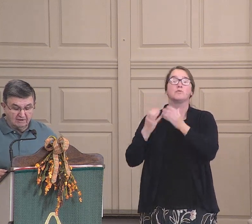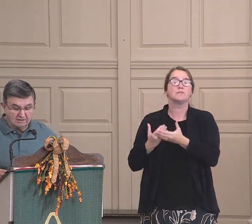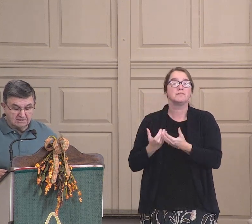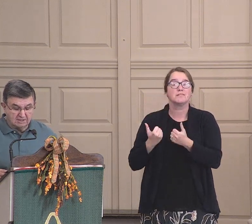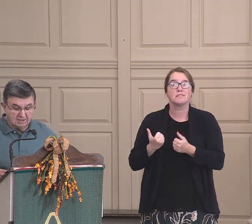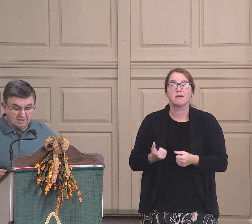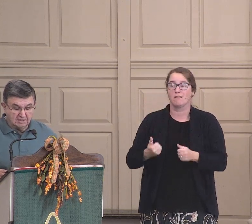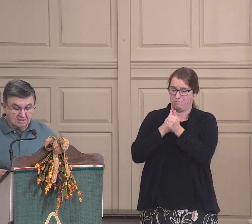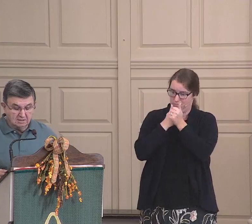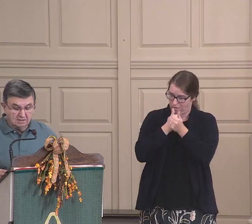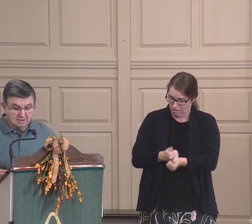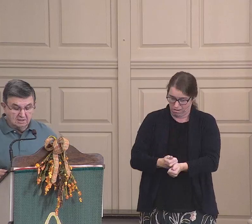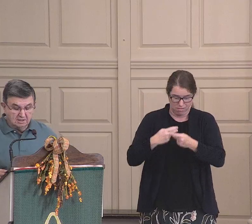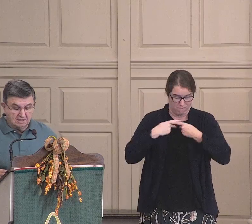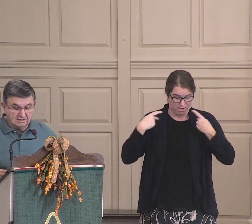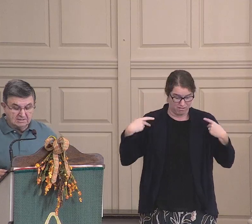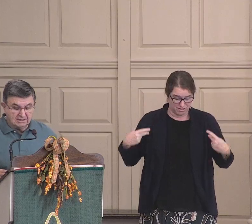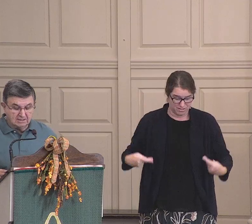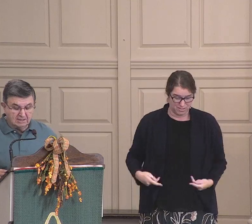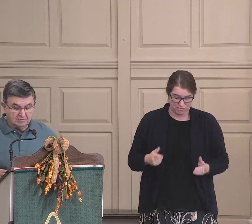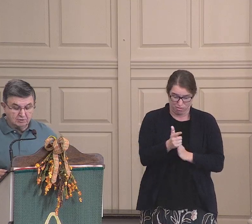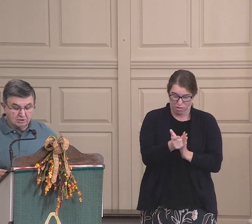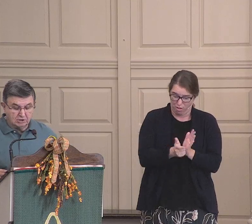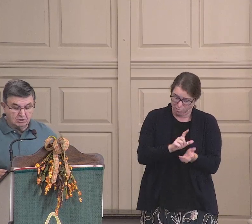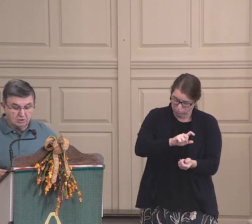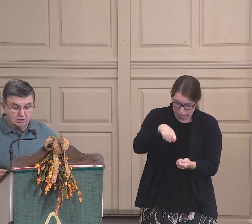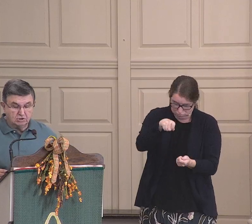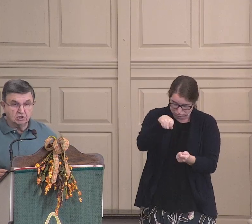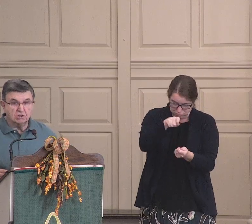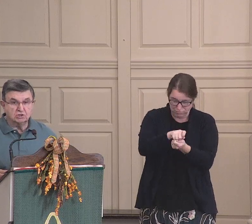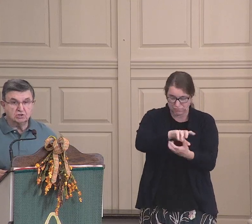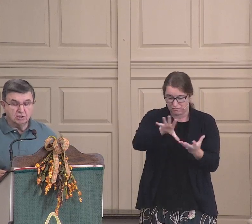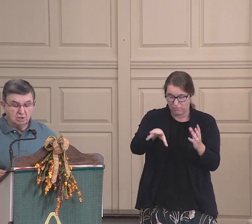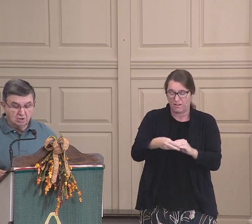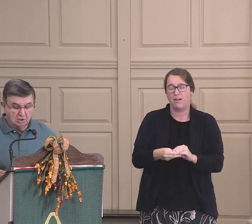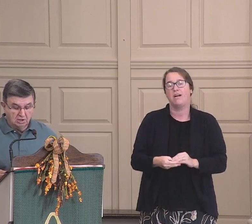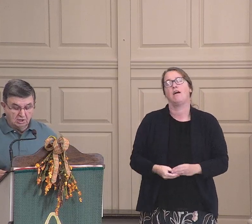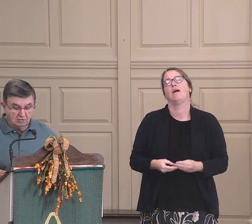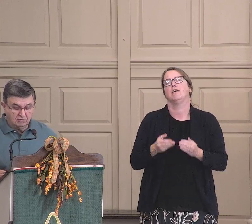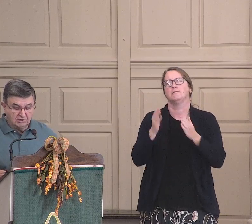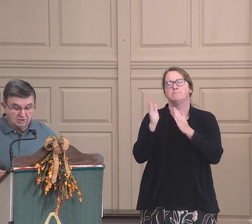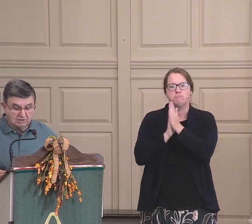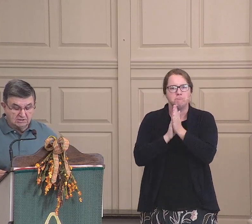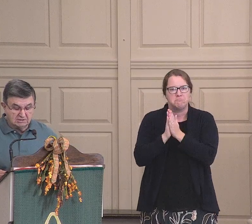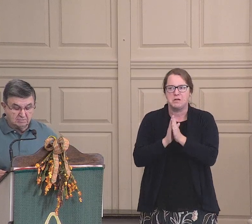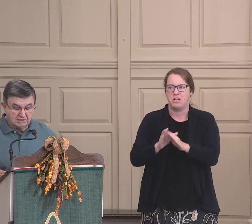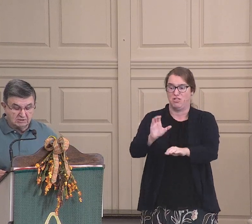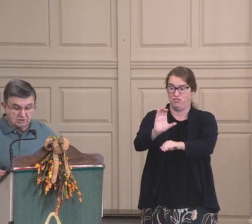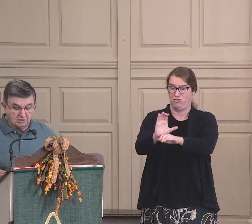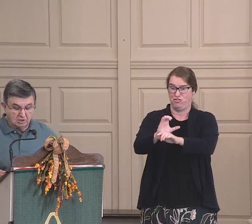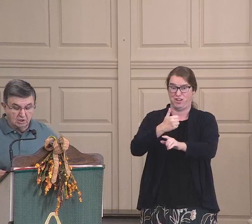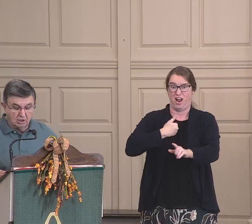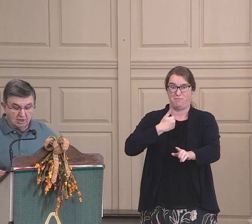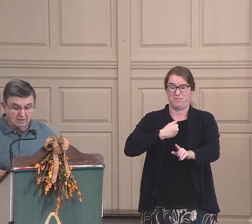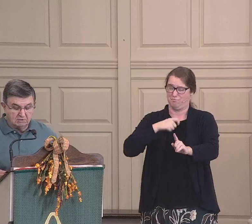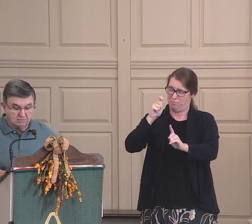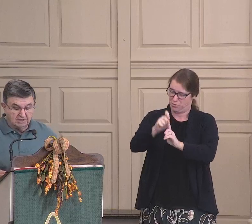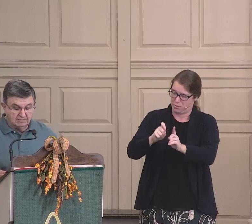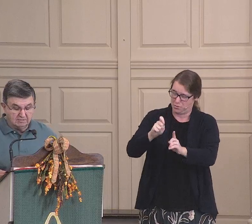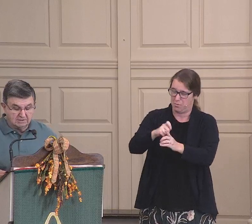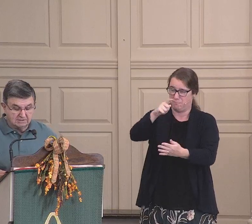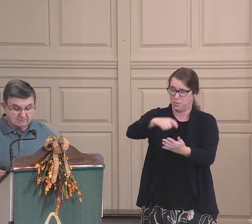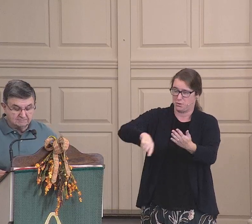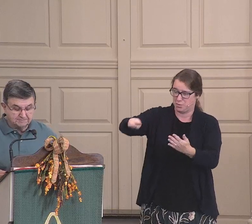a Pharisee. In zeal I persecuted the church, in righteousness based on the law I